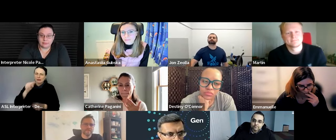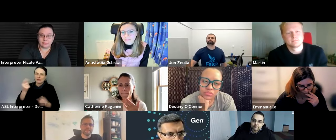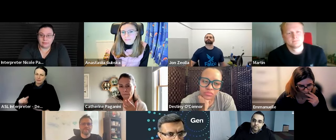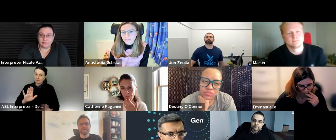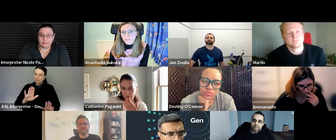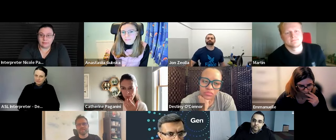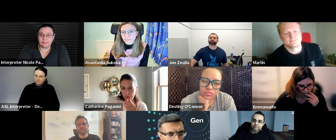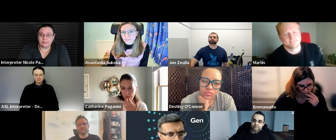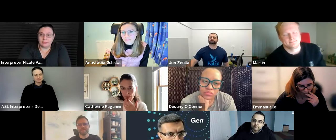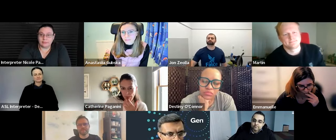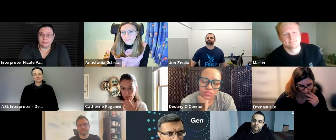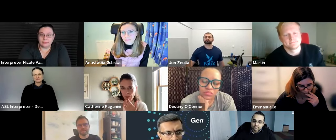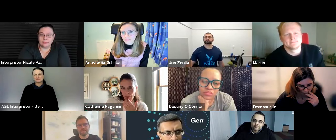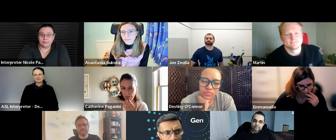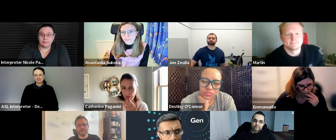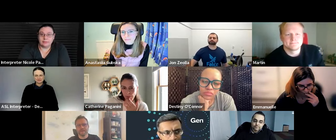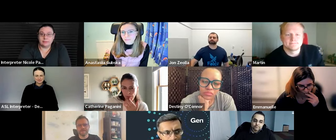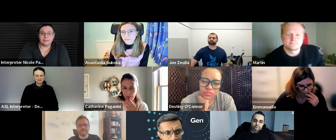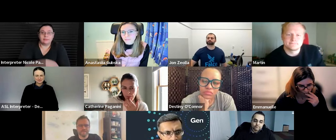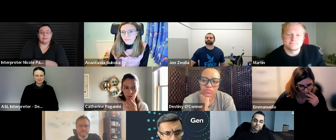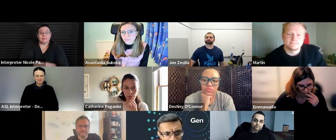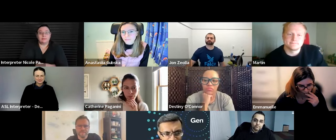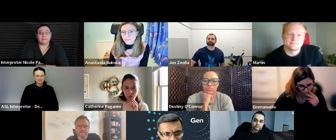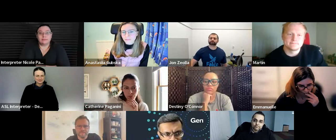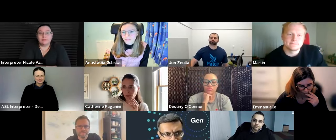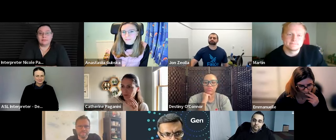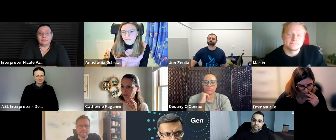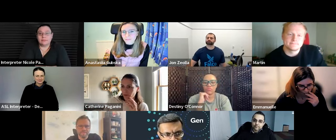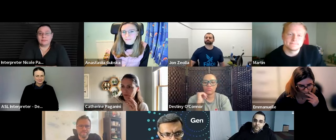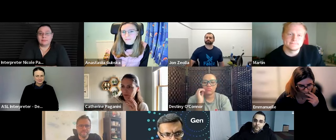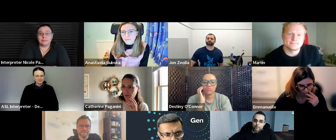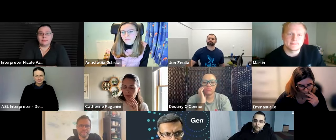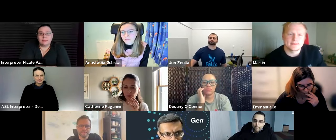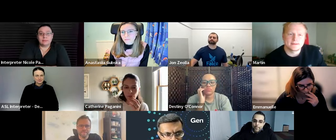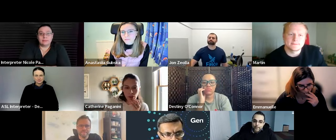um